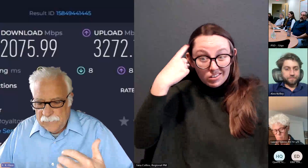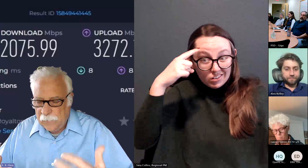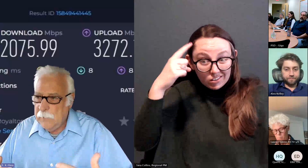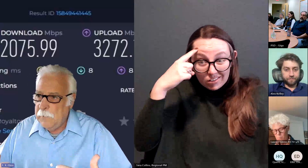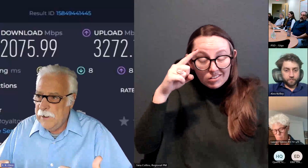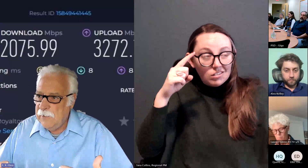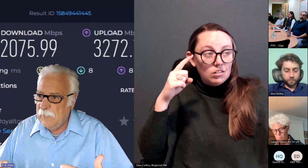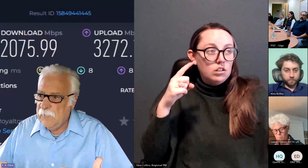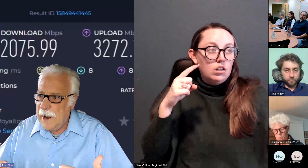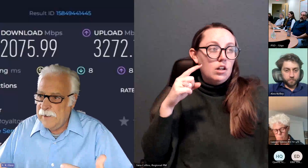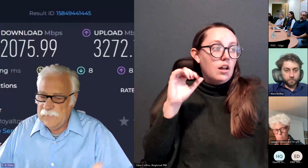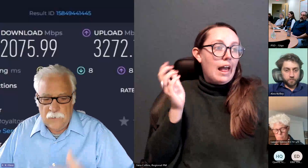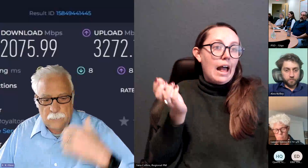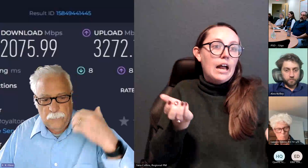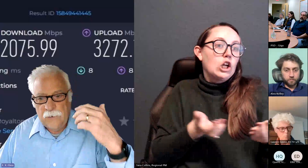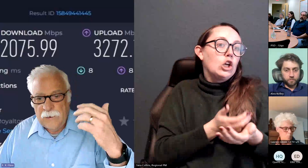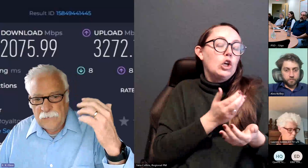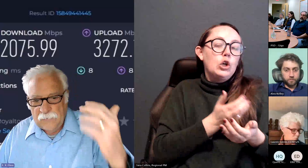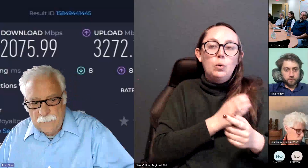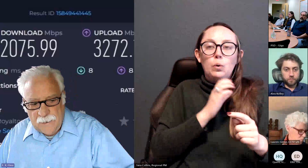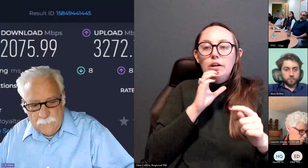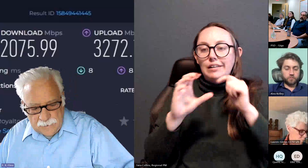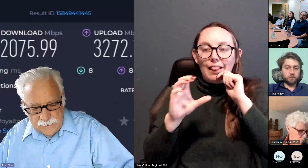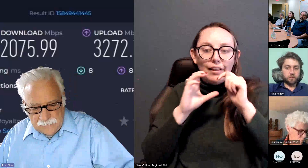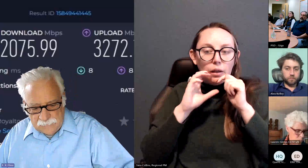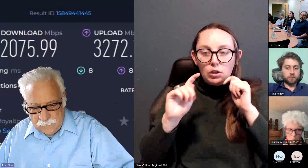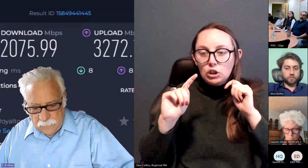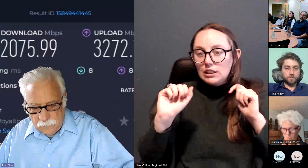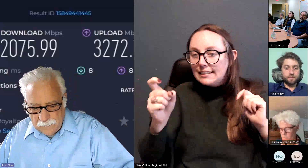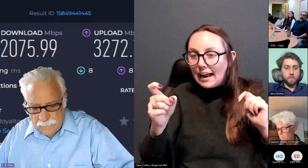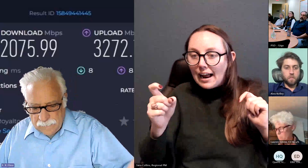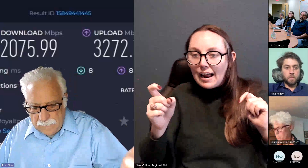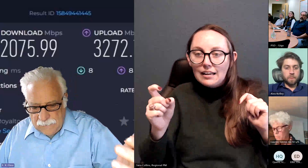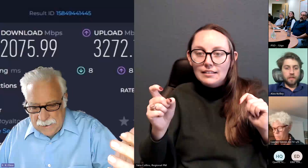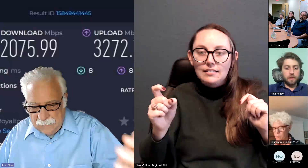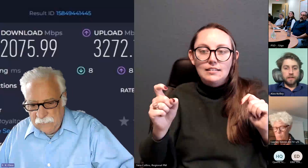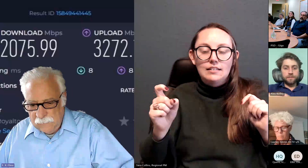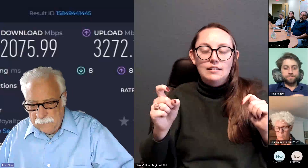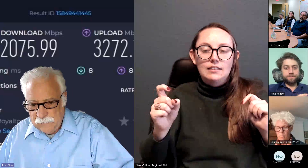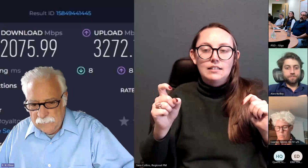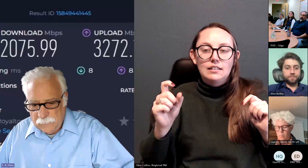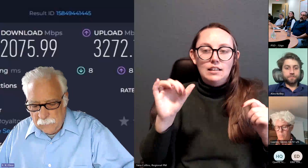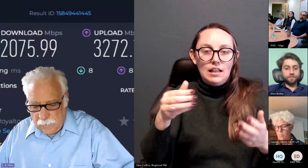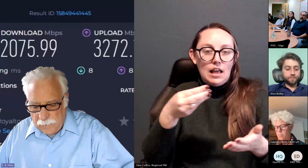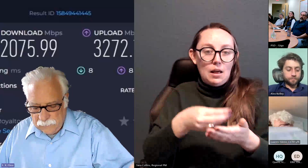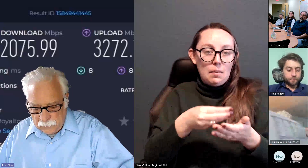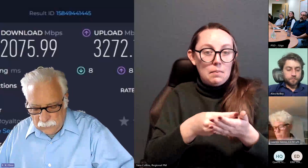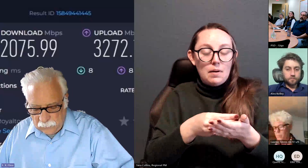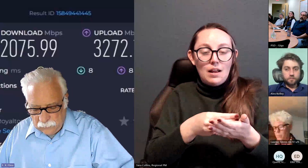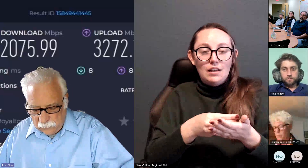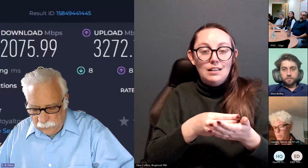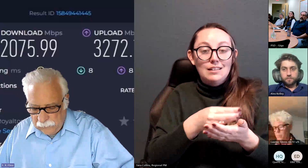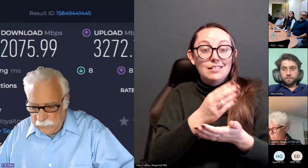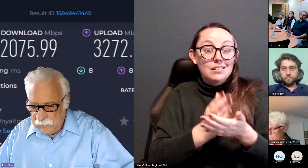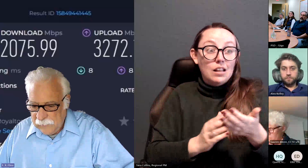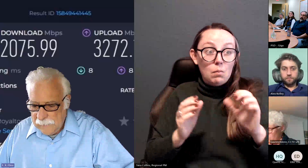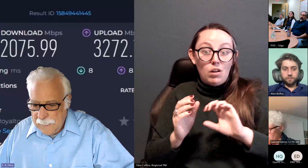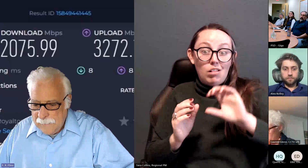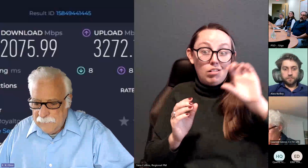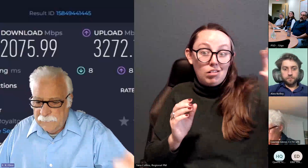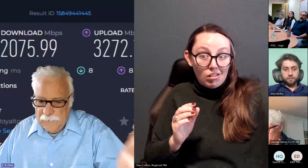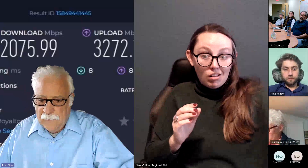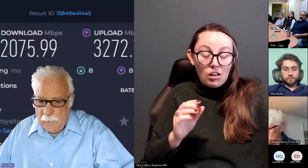revised telecommunications tax. They're going to put some of that money into the Agency for Social